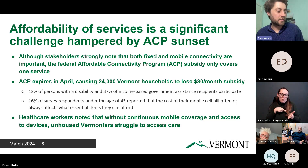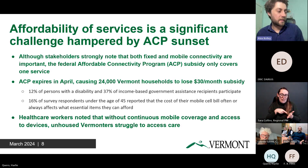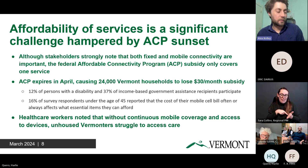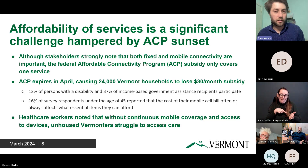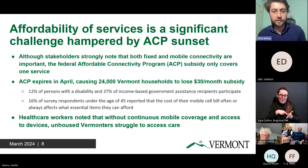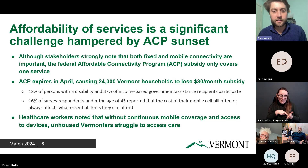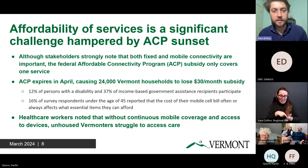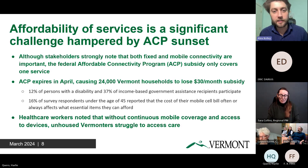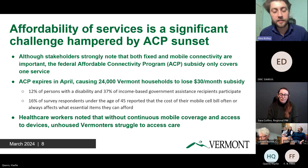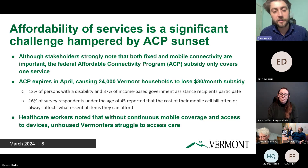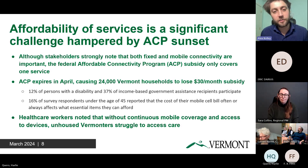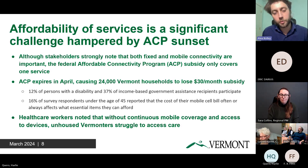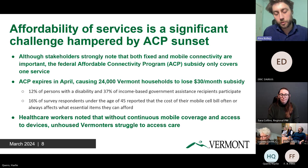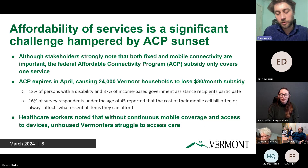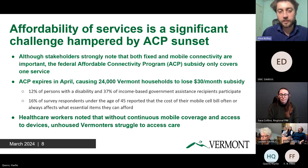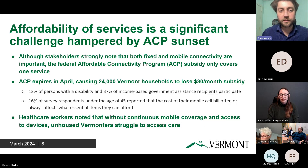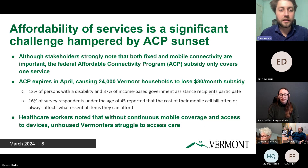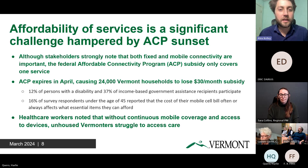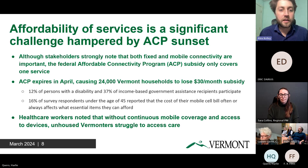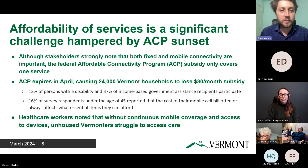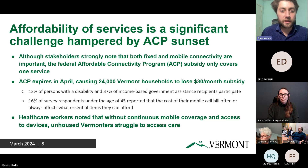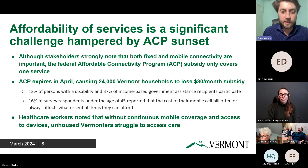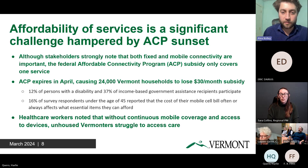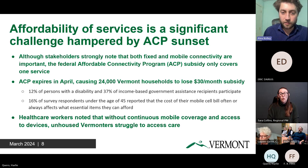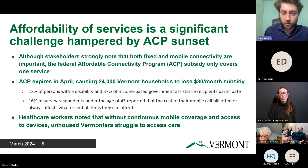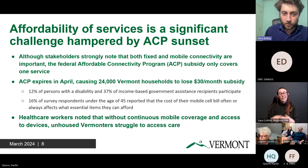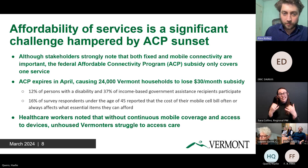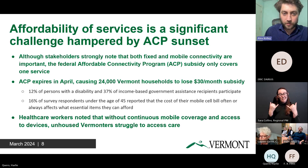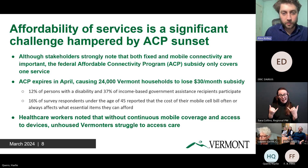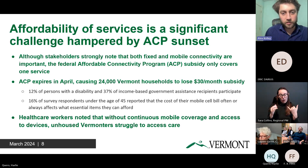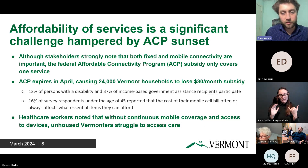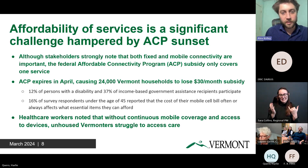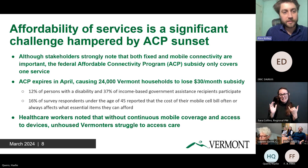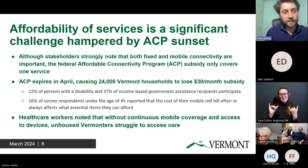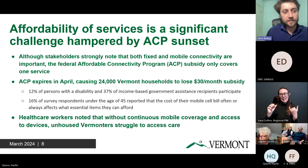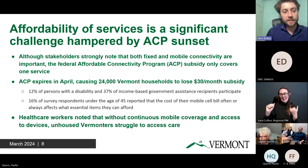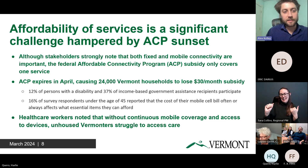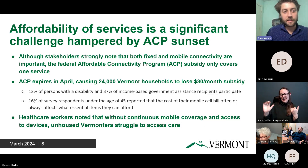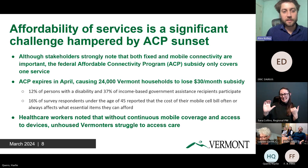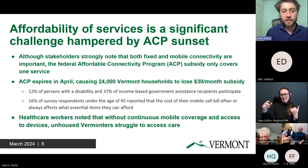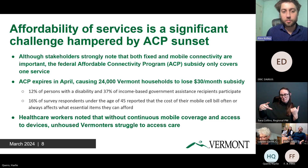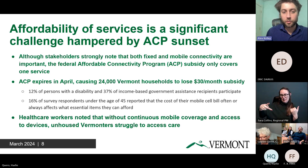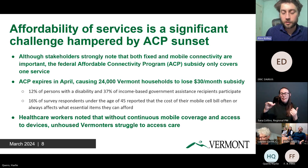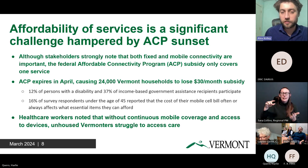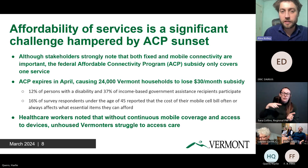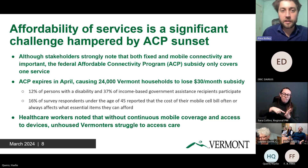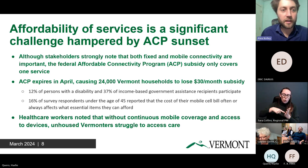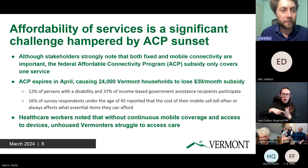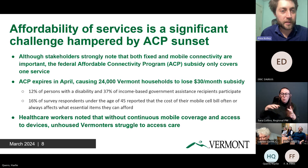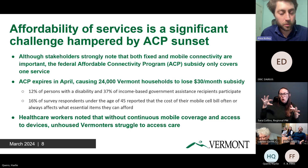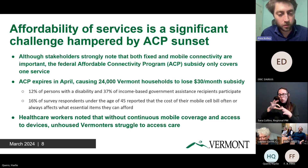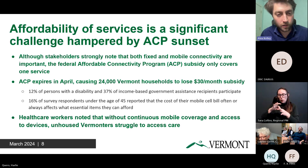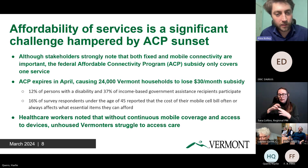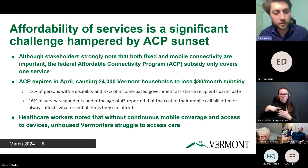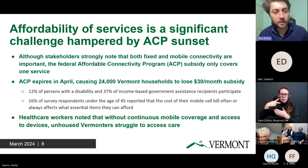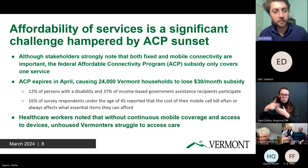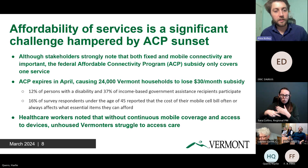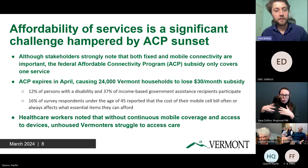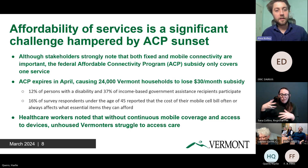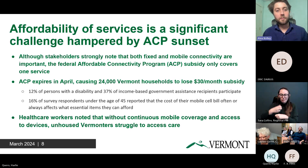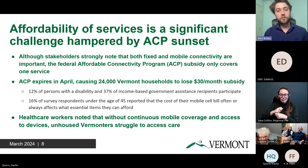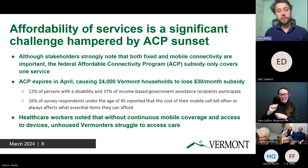the current outlook is that the Affordable Connectivity Program is going to sunset at the end of April. That's a program